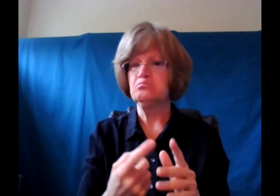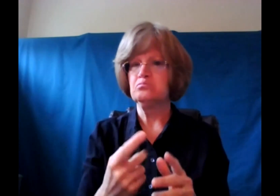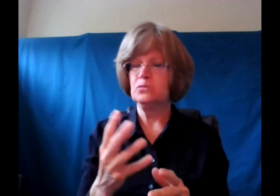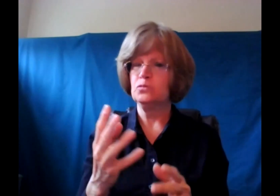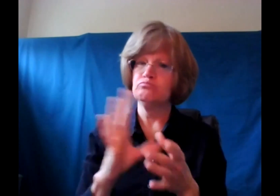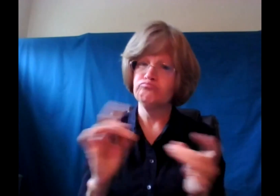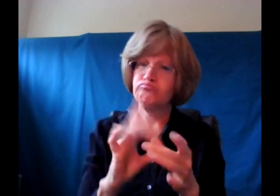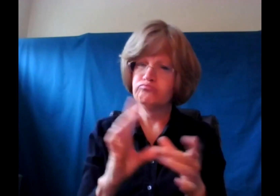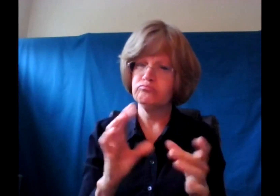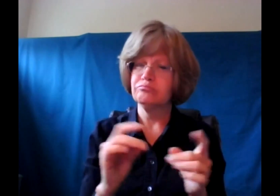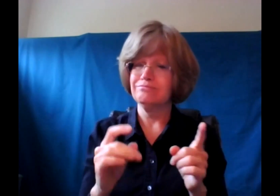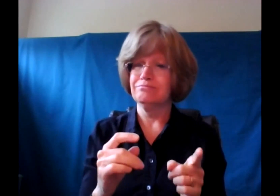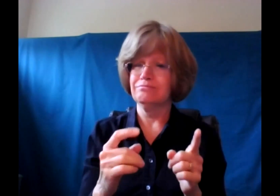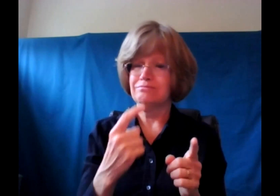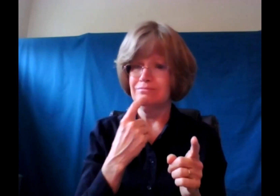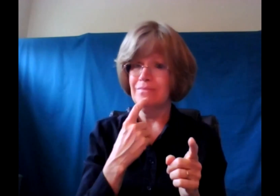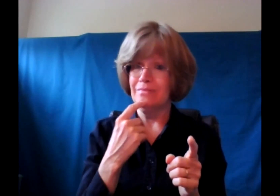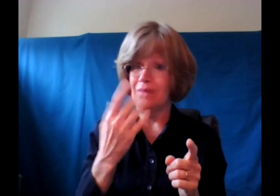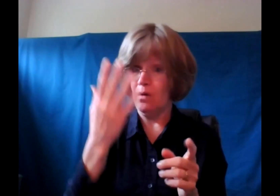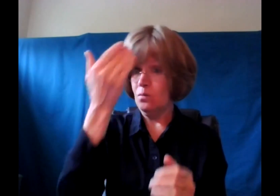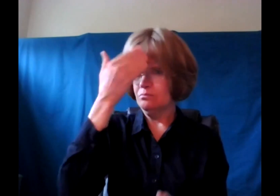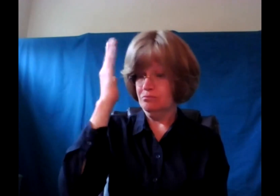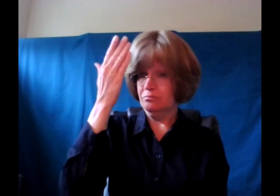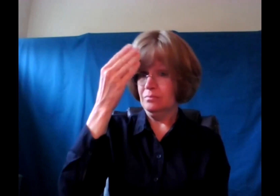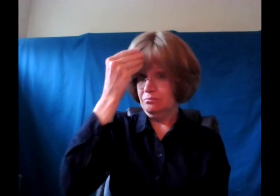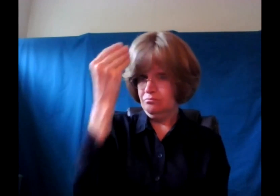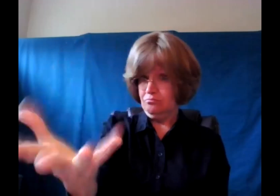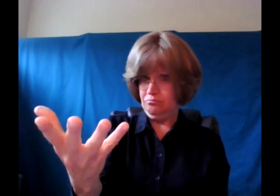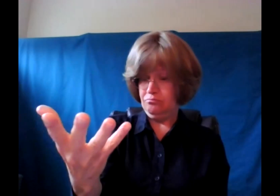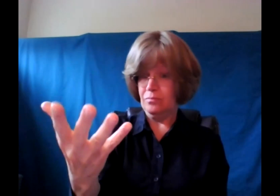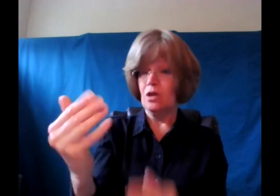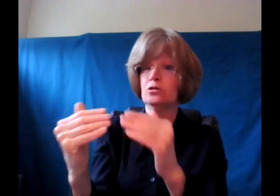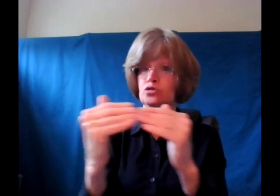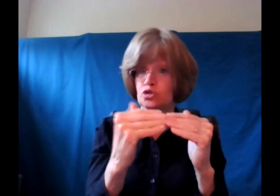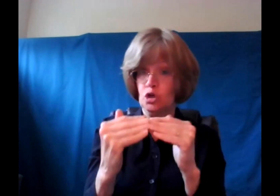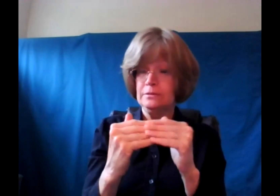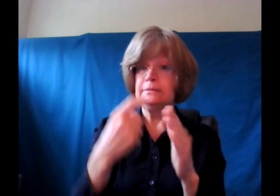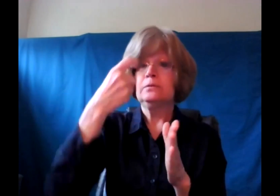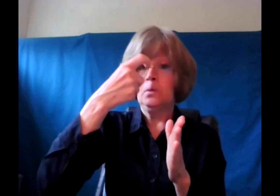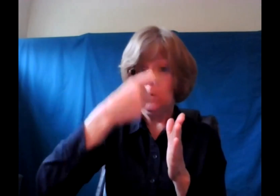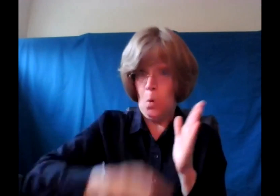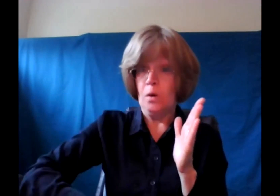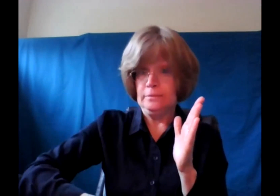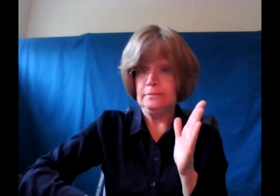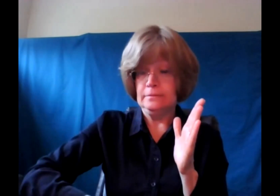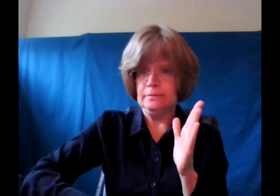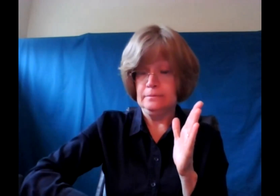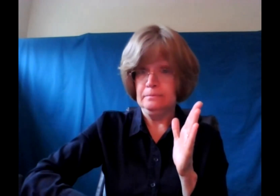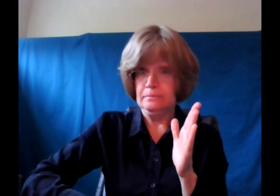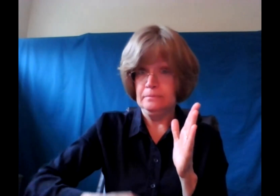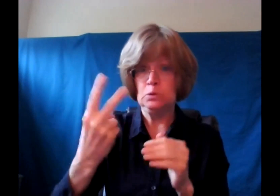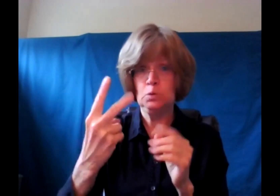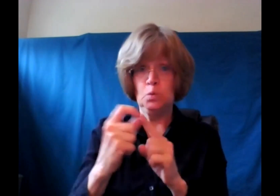shared. He said, I want to tell you that justice costs. Two